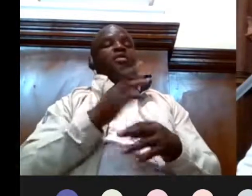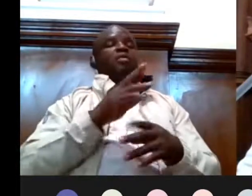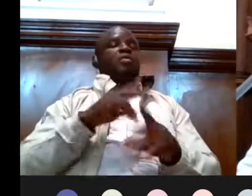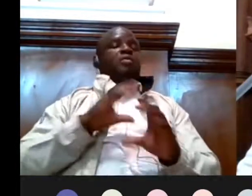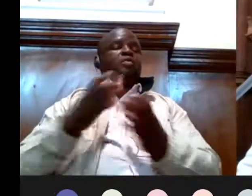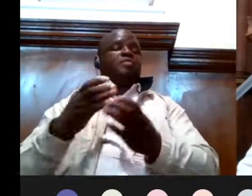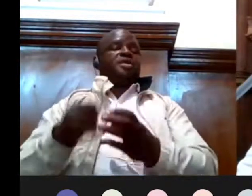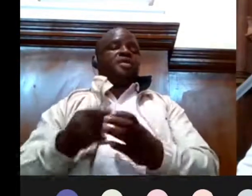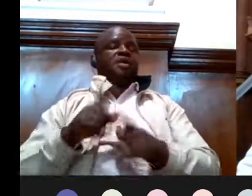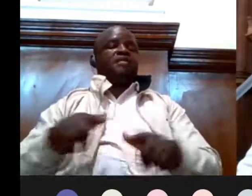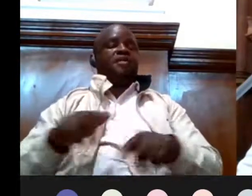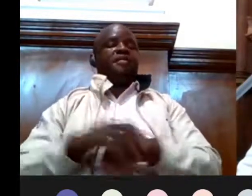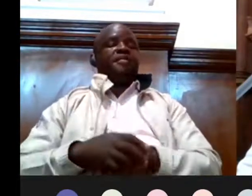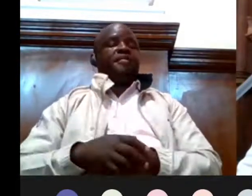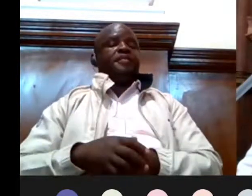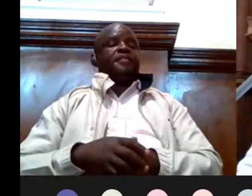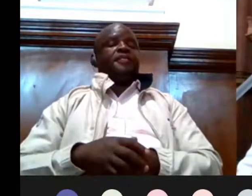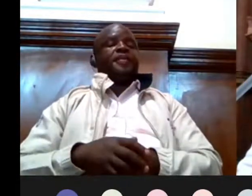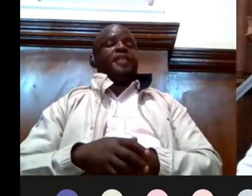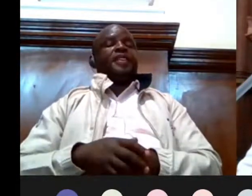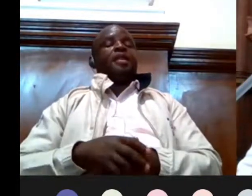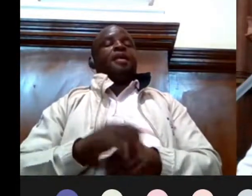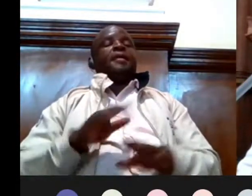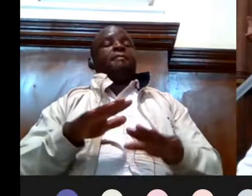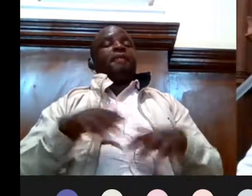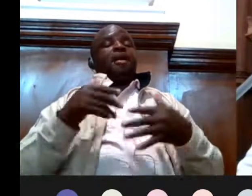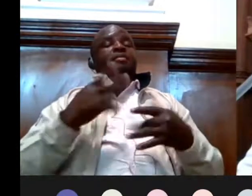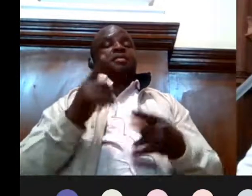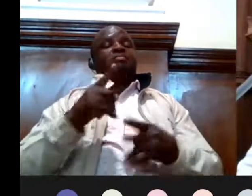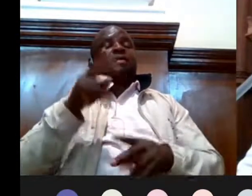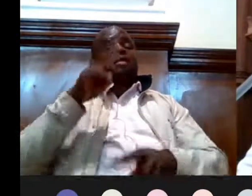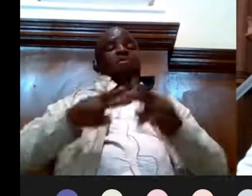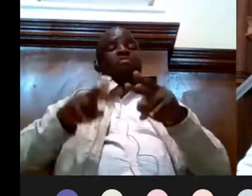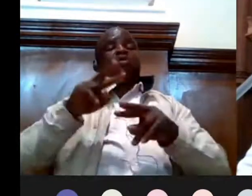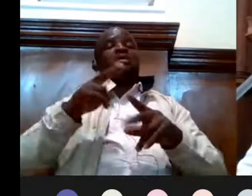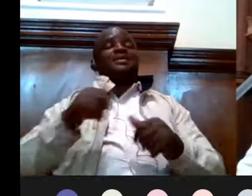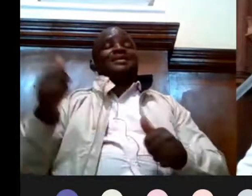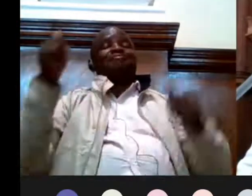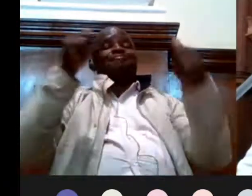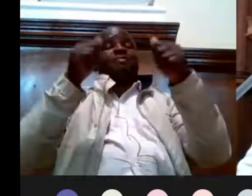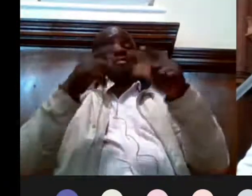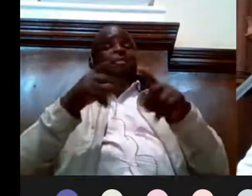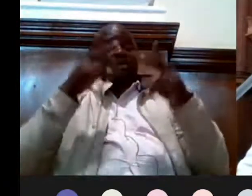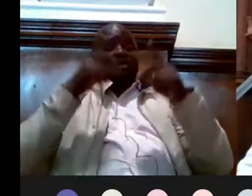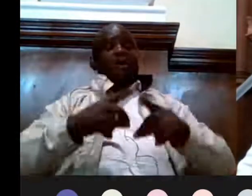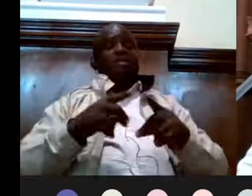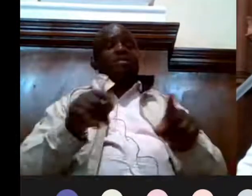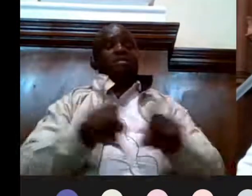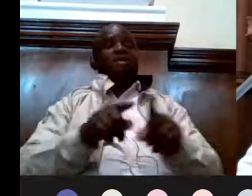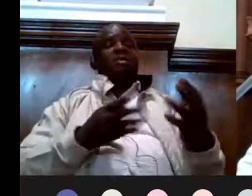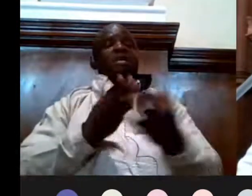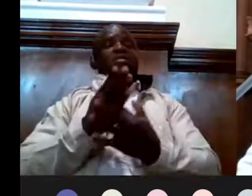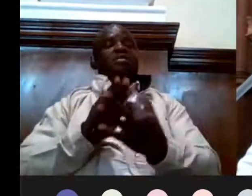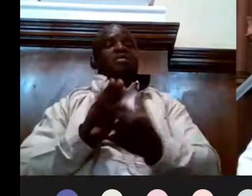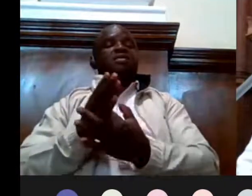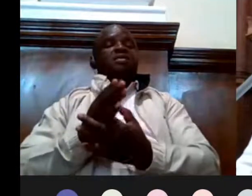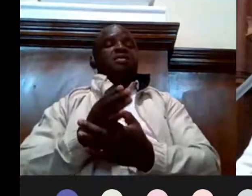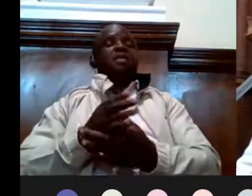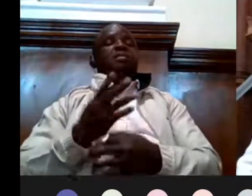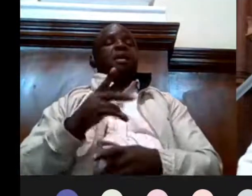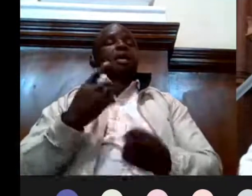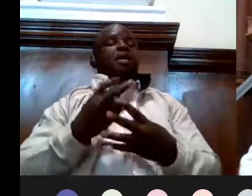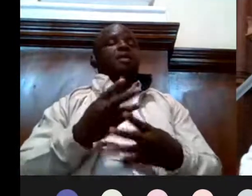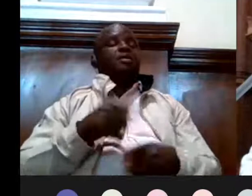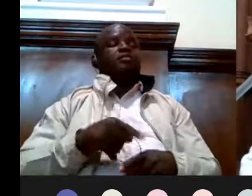committee. The legislature must monitor executive actions, such as interventions, but we most often